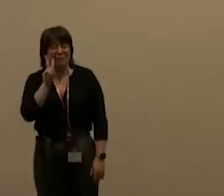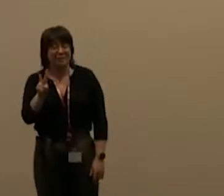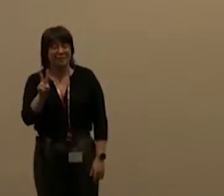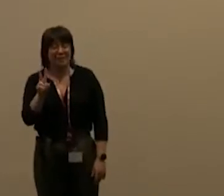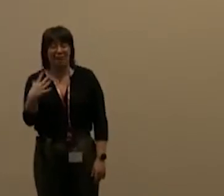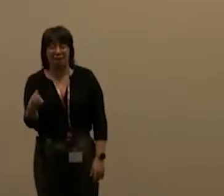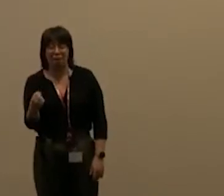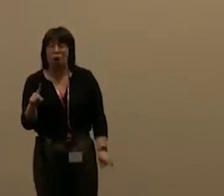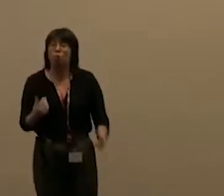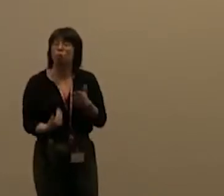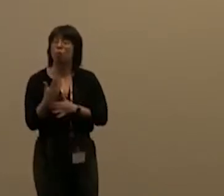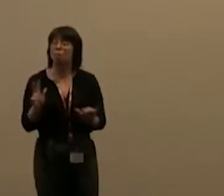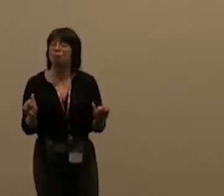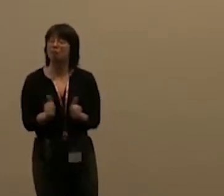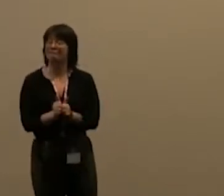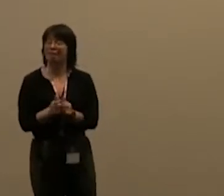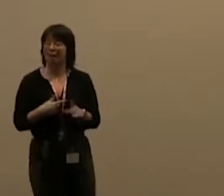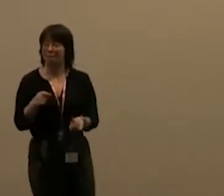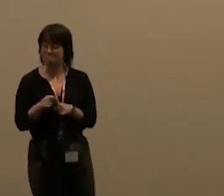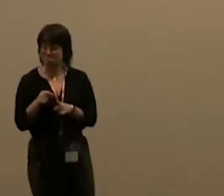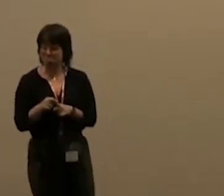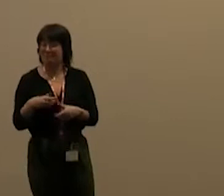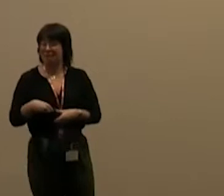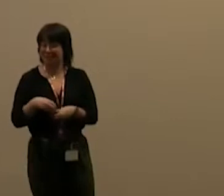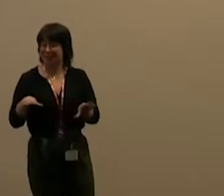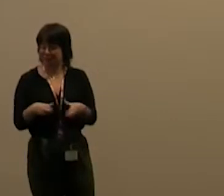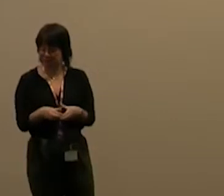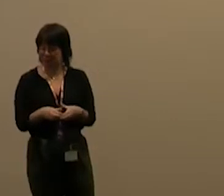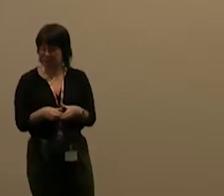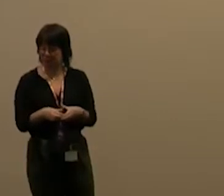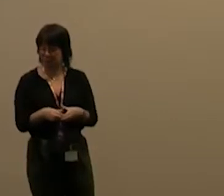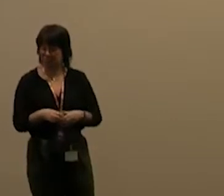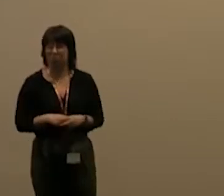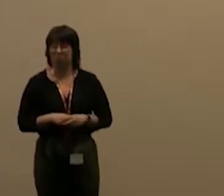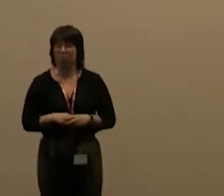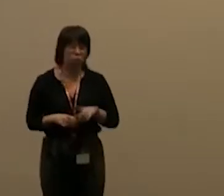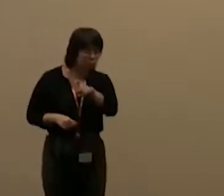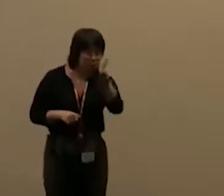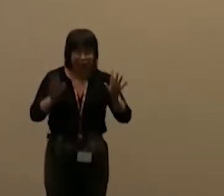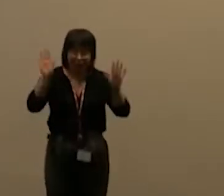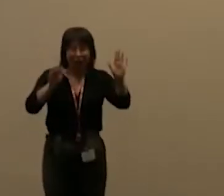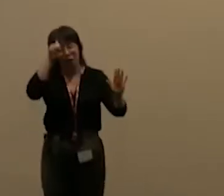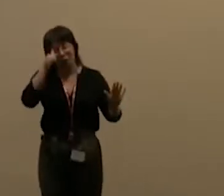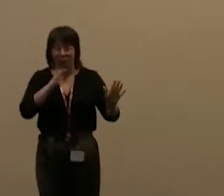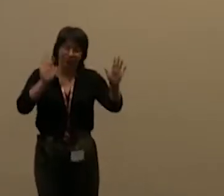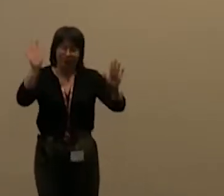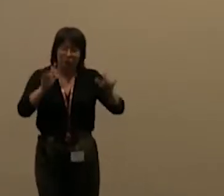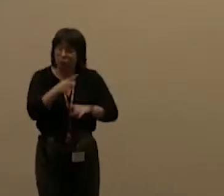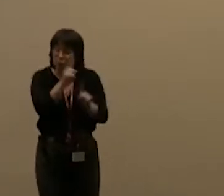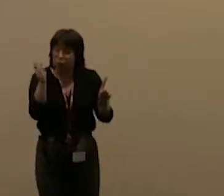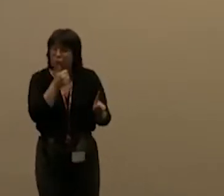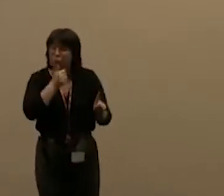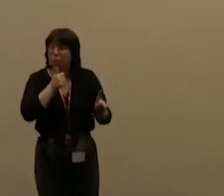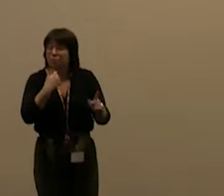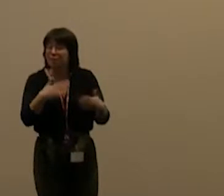we have this new approvals app inside of Teams. Now, I guess one more show of hands, sorry, a lot of hands showing here. Anyone use this approvals